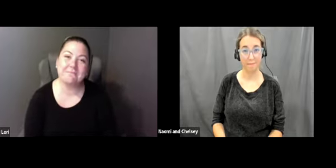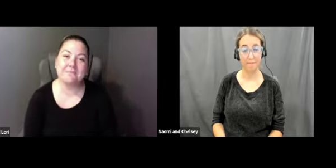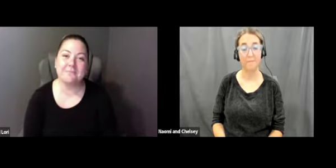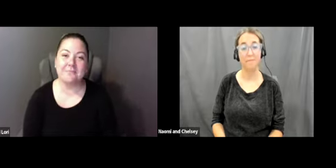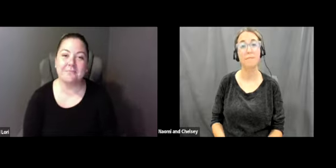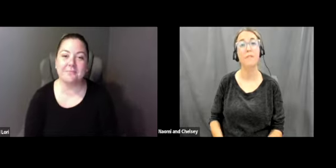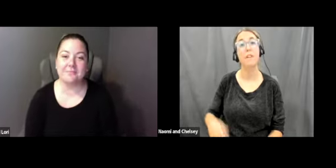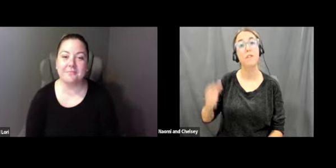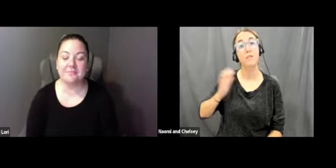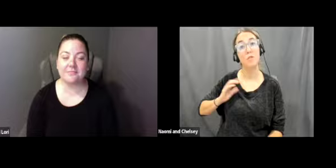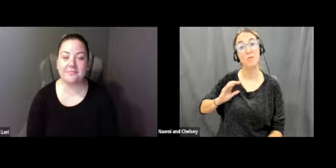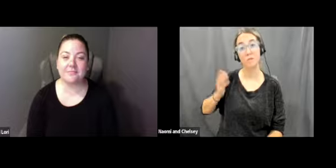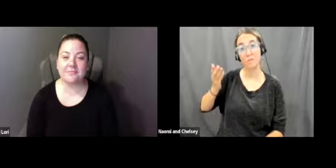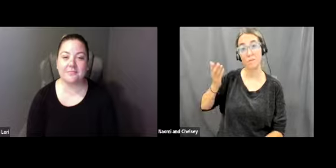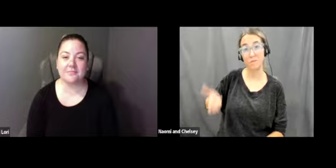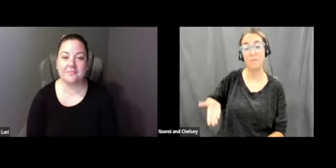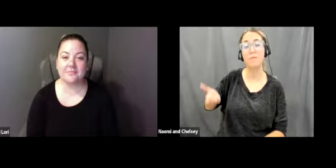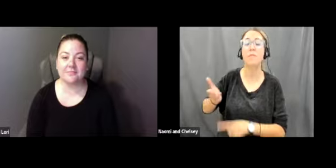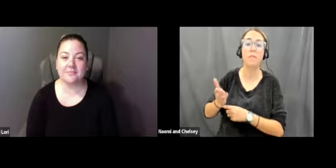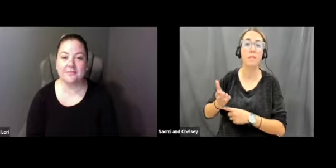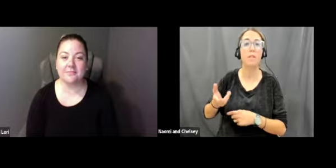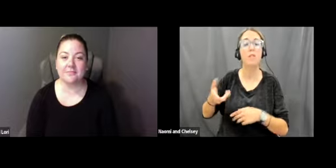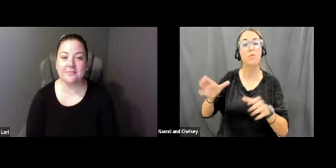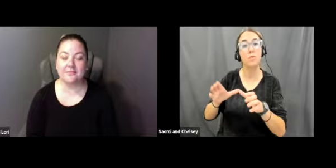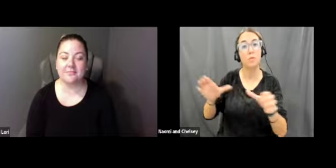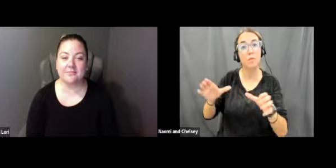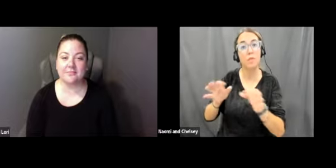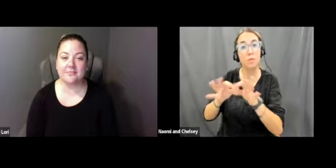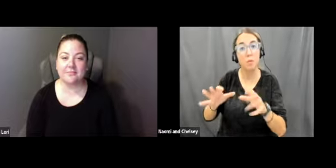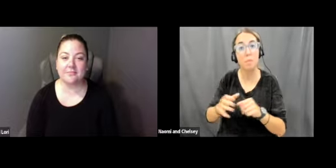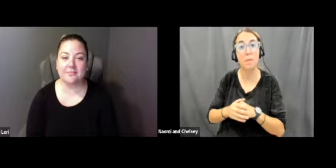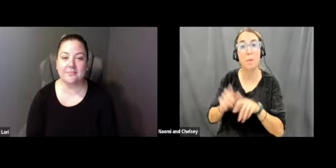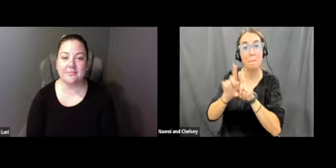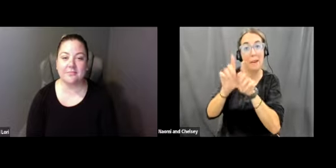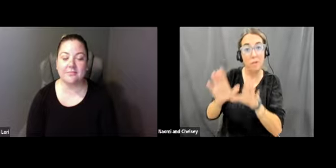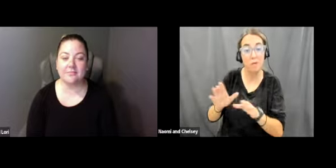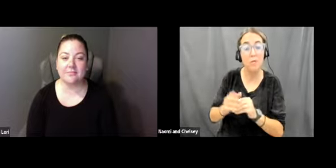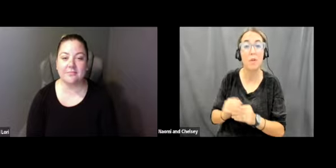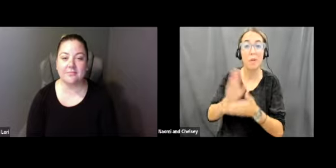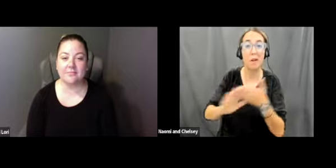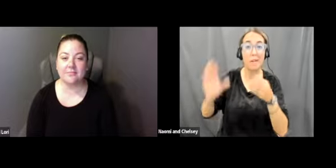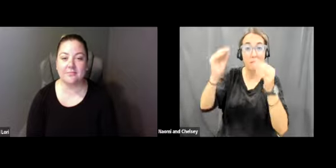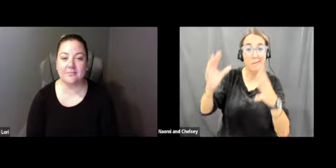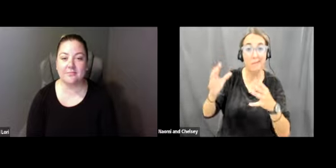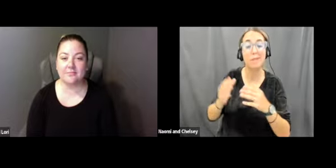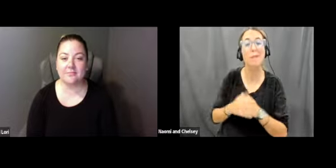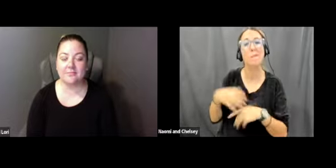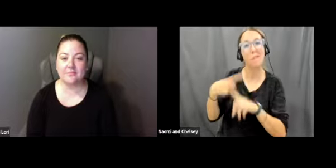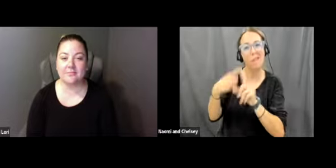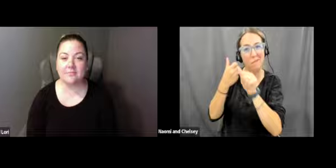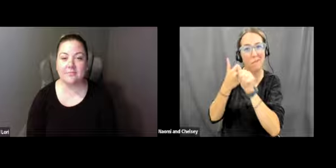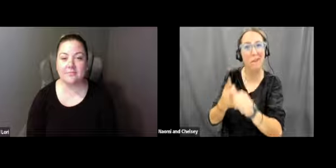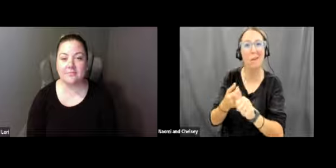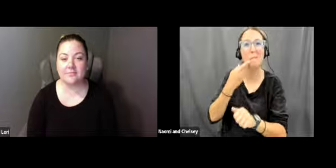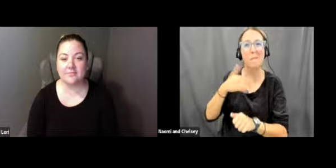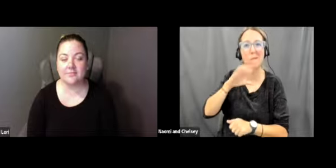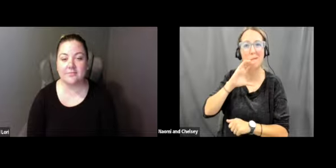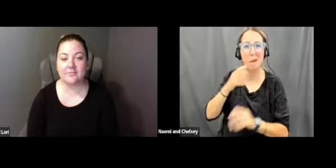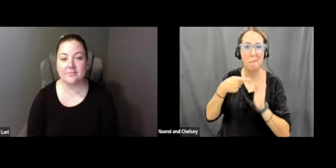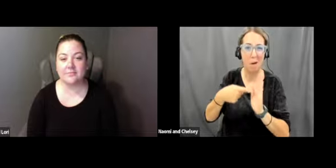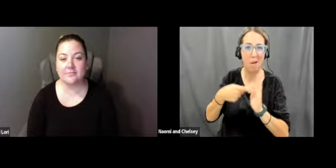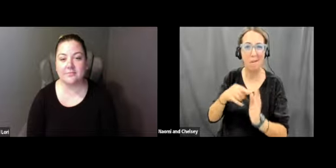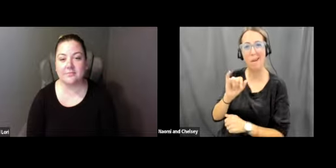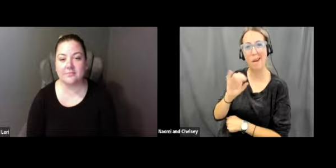certified ASL English interpreter, mentor, college instructor, and practitioner of the Integrated Model of